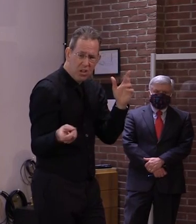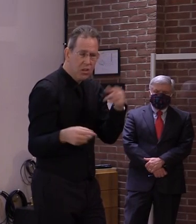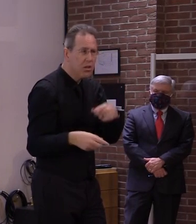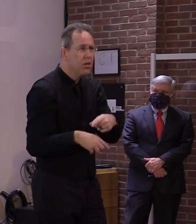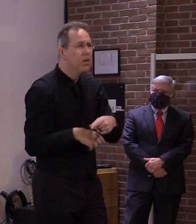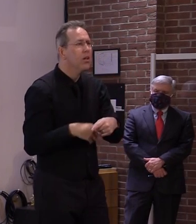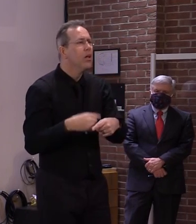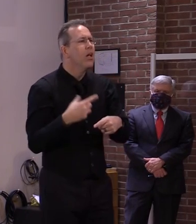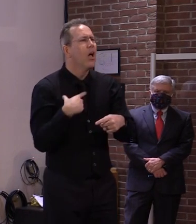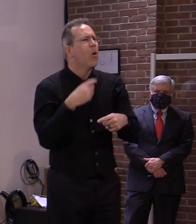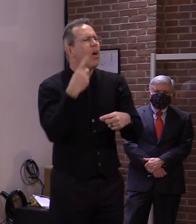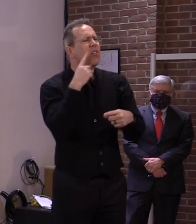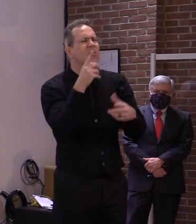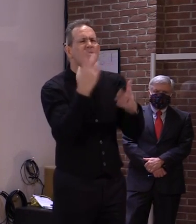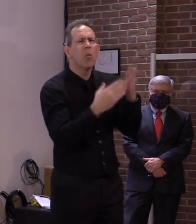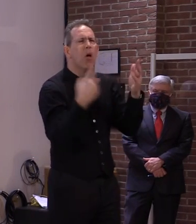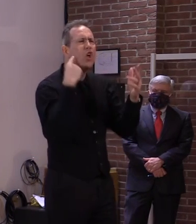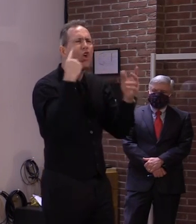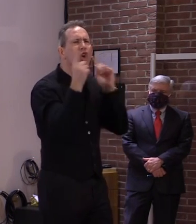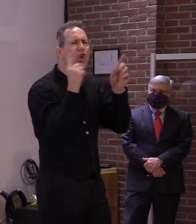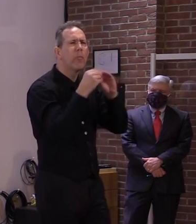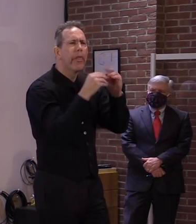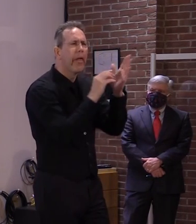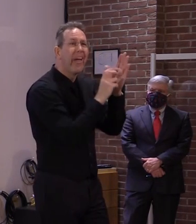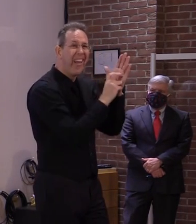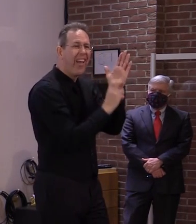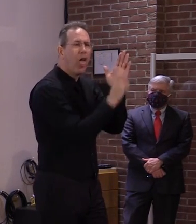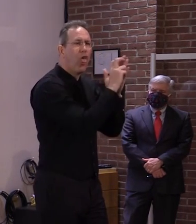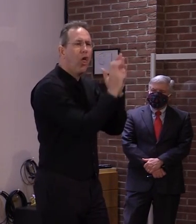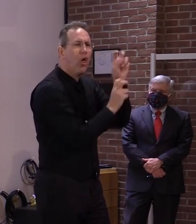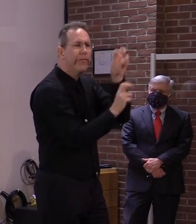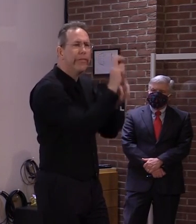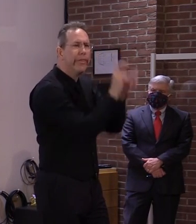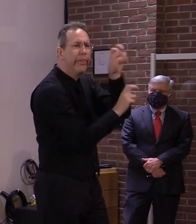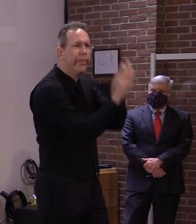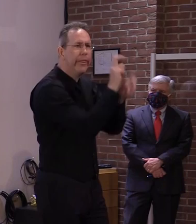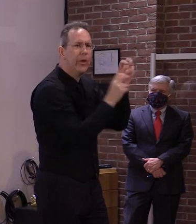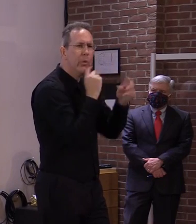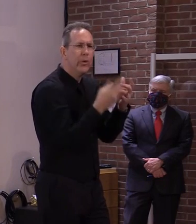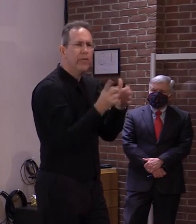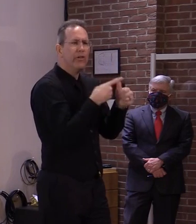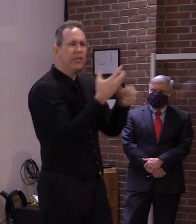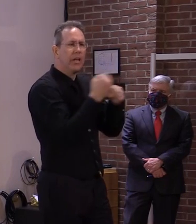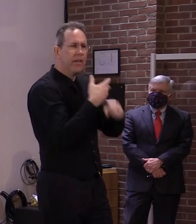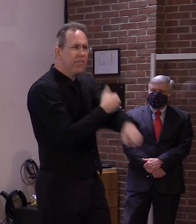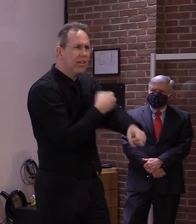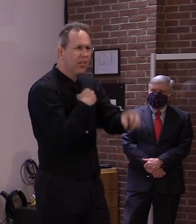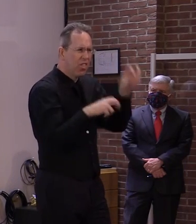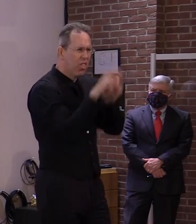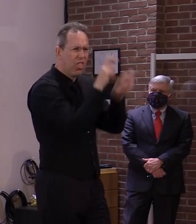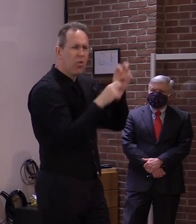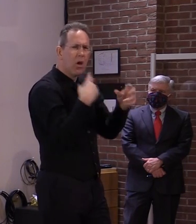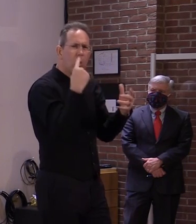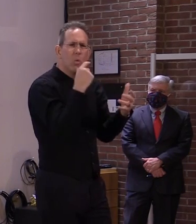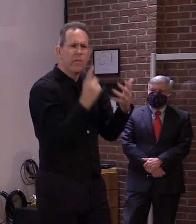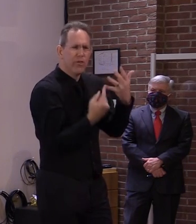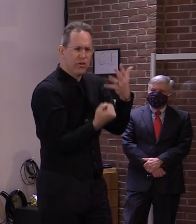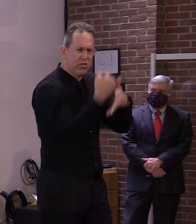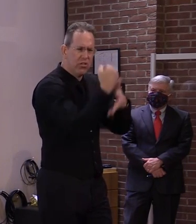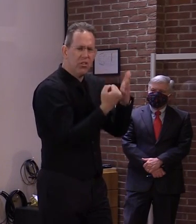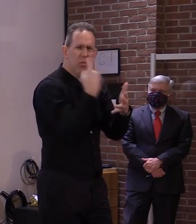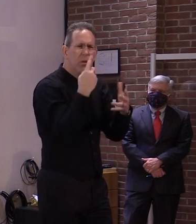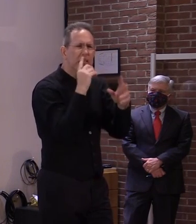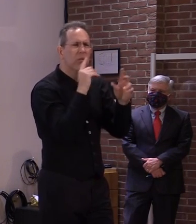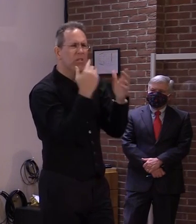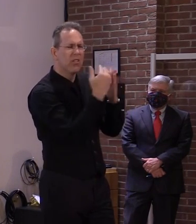Just wondering what they're using as excuses that would be interesting to read. We certainly. Why they think they ought to be. Yeah,